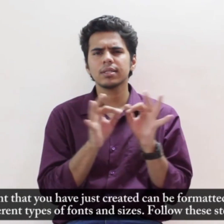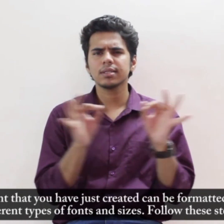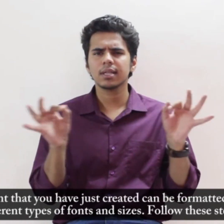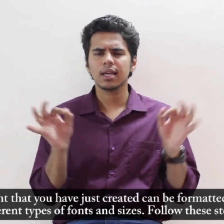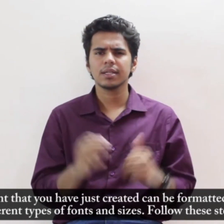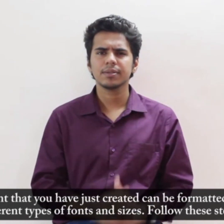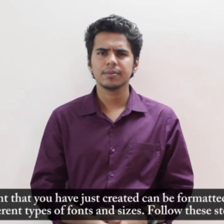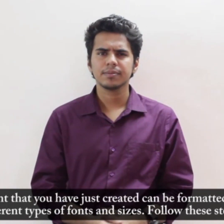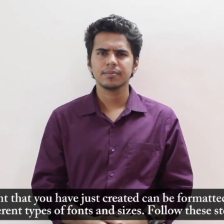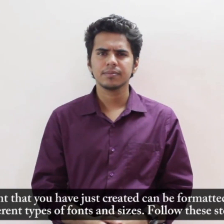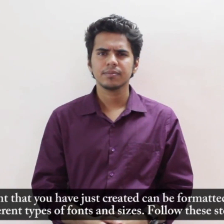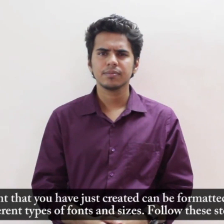these steps.